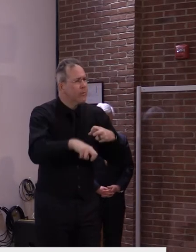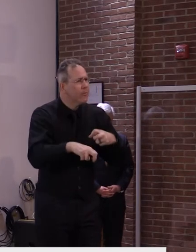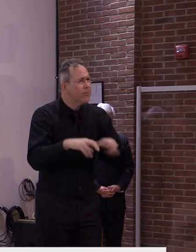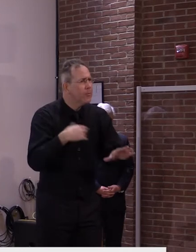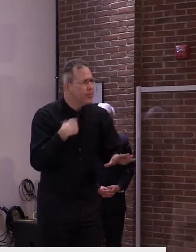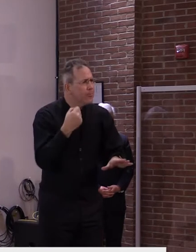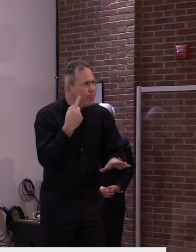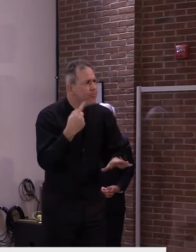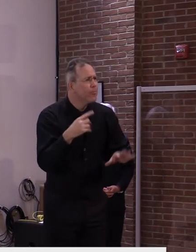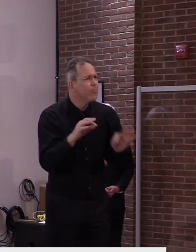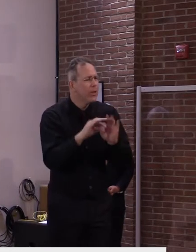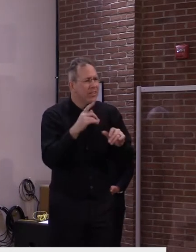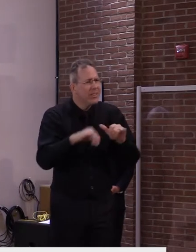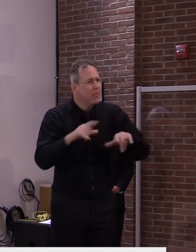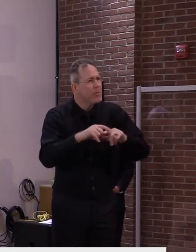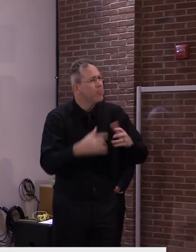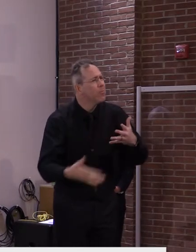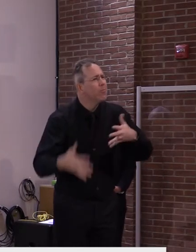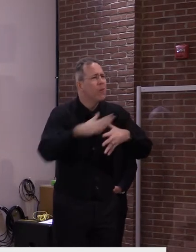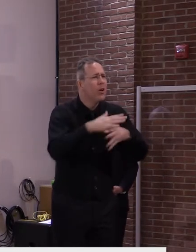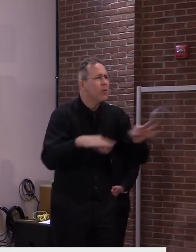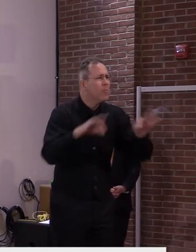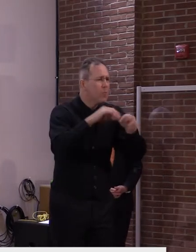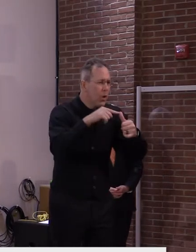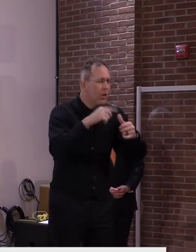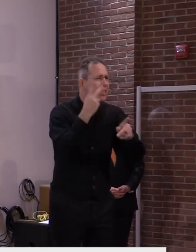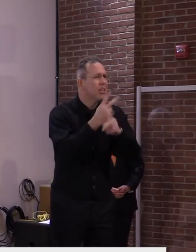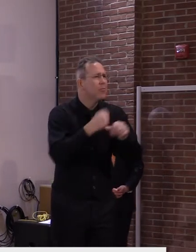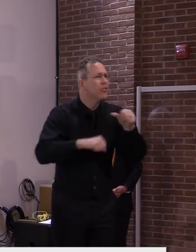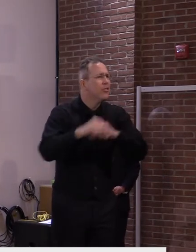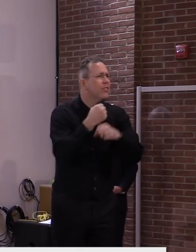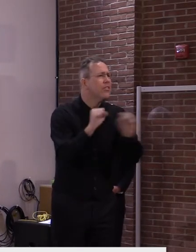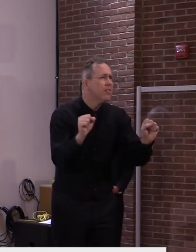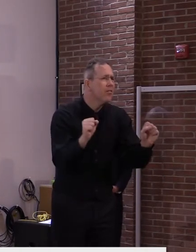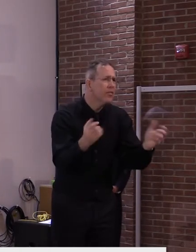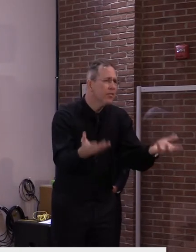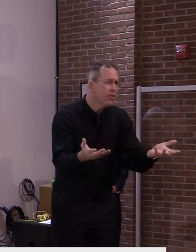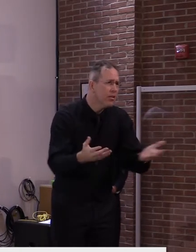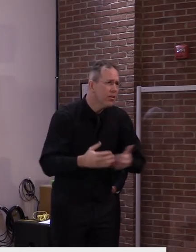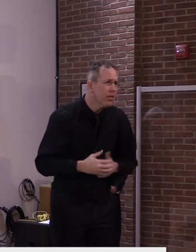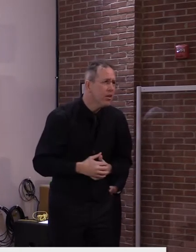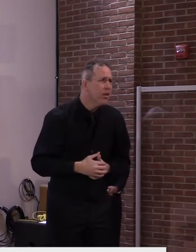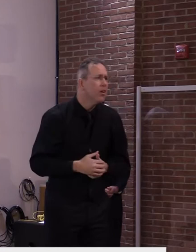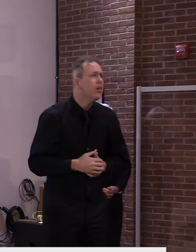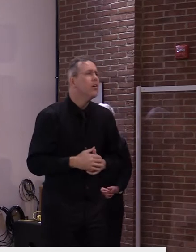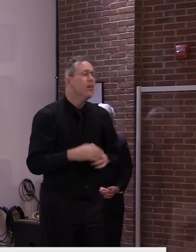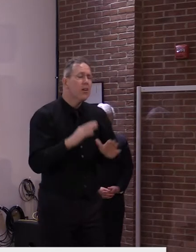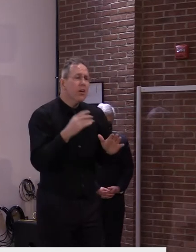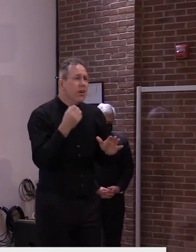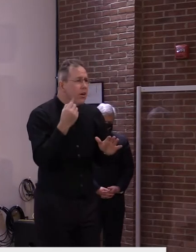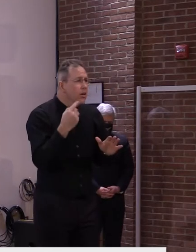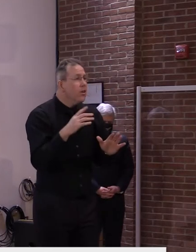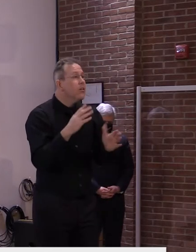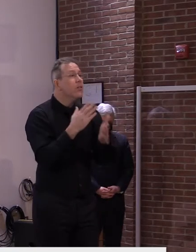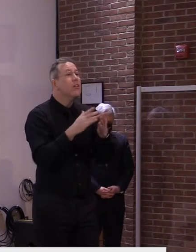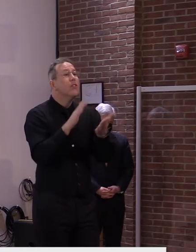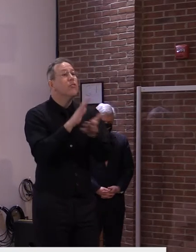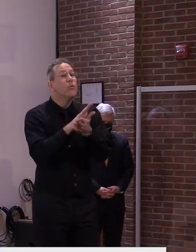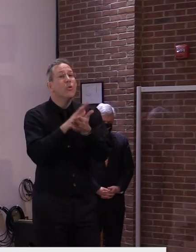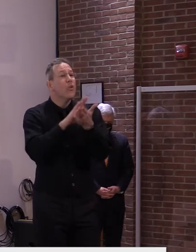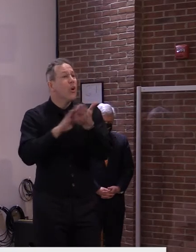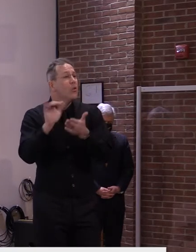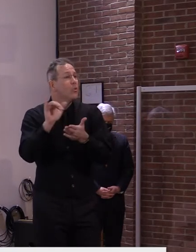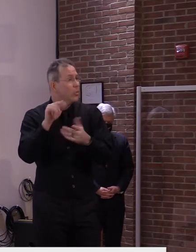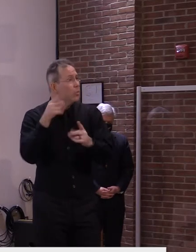people safe. And talk to some of the athletes in the college sports who now have mental health